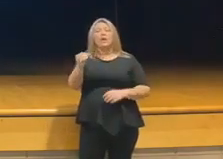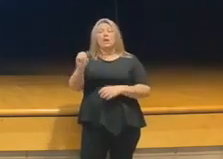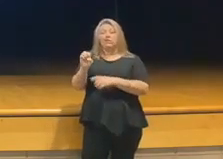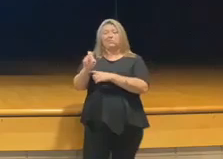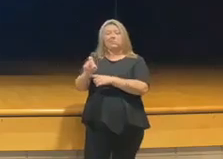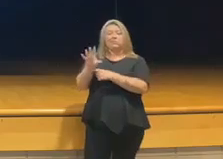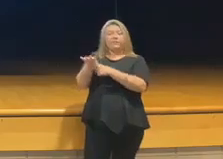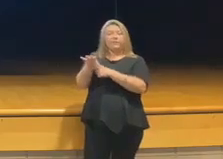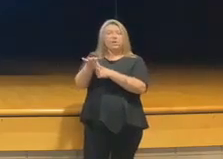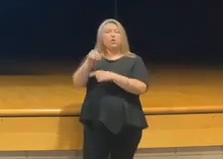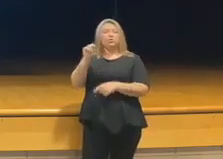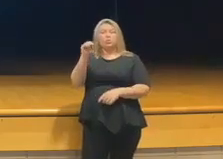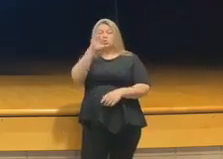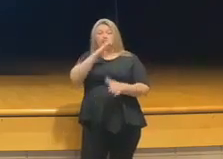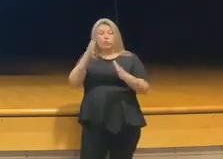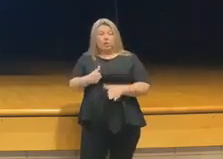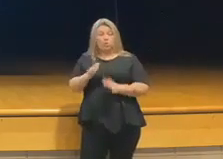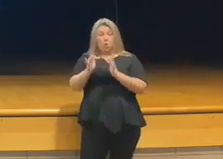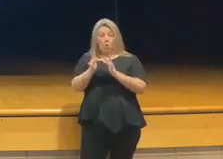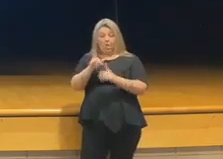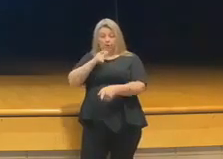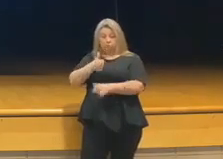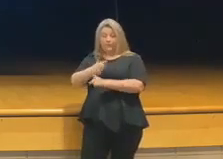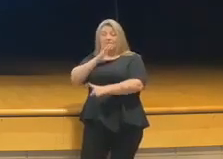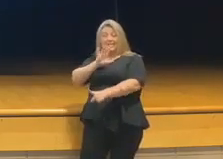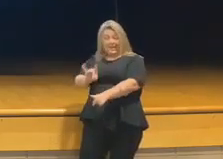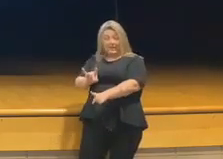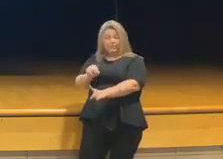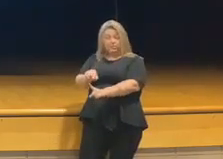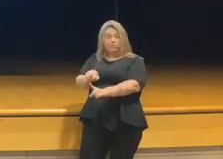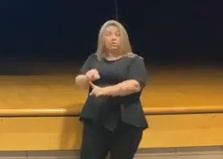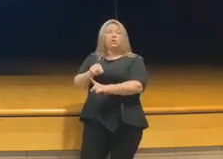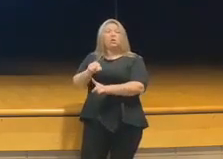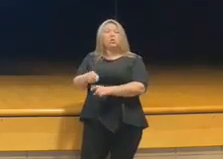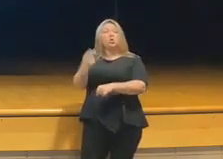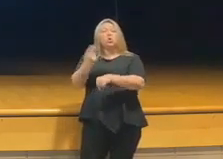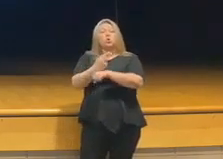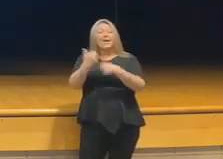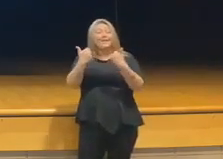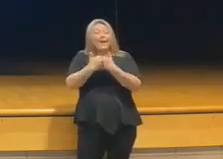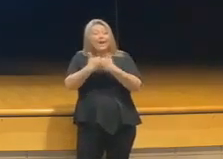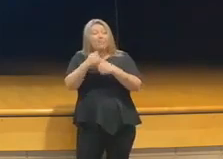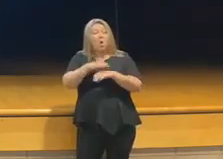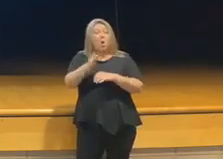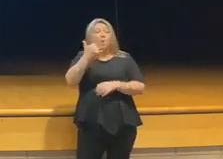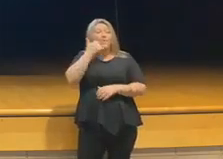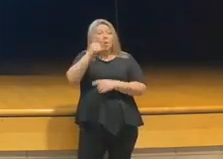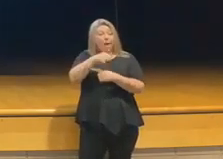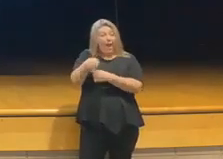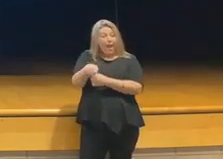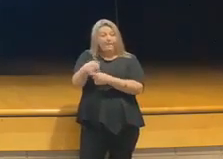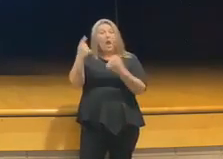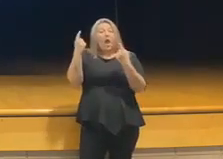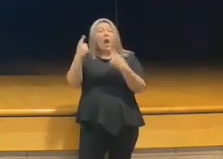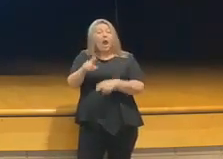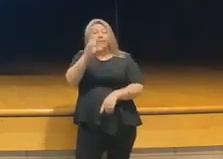stranger online. And what happened with Molly is she was playing a multi-user game on her phone. She met a